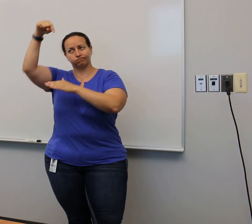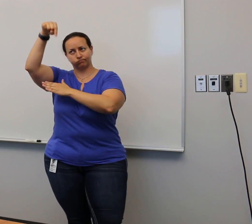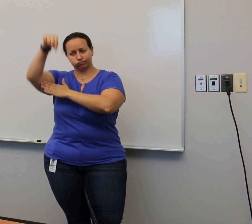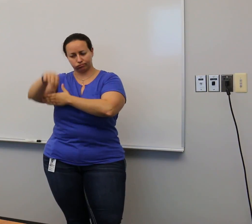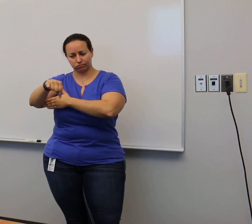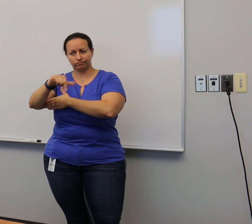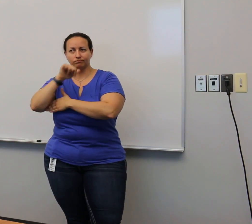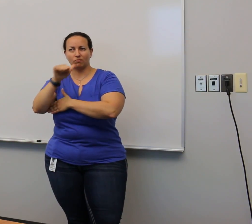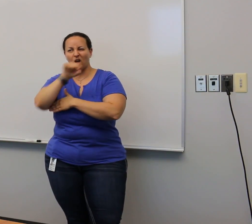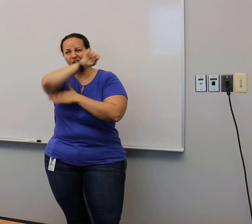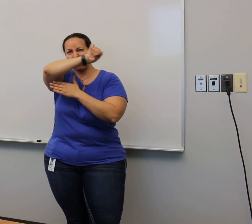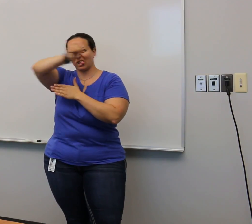not across.